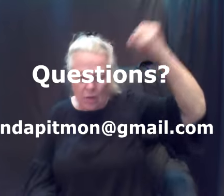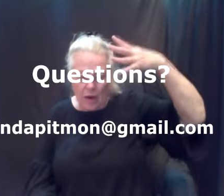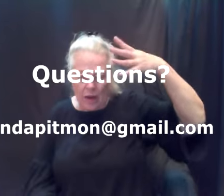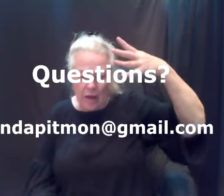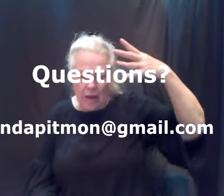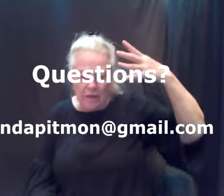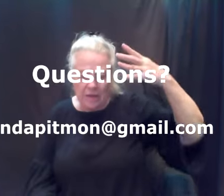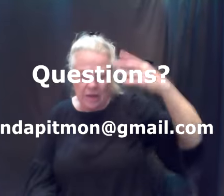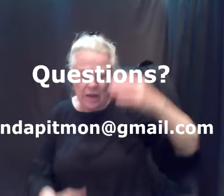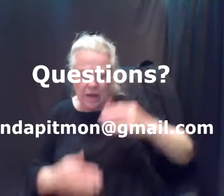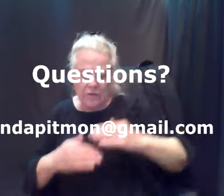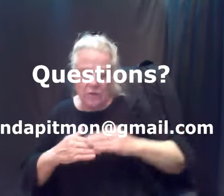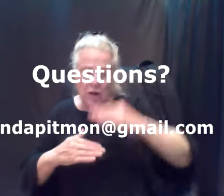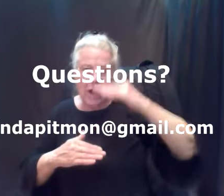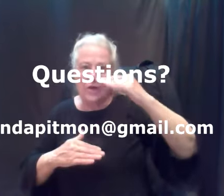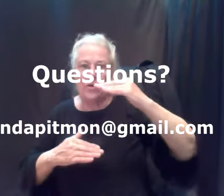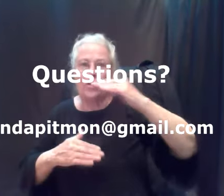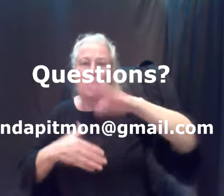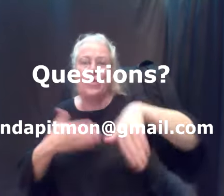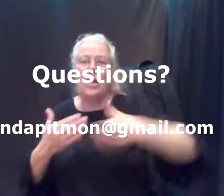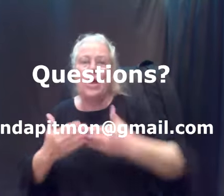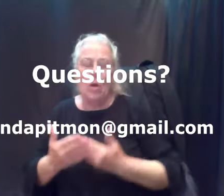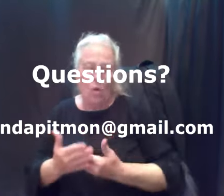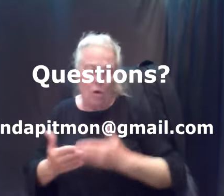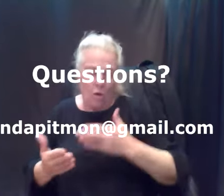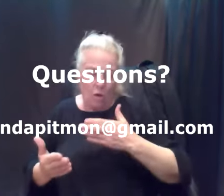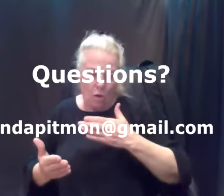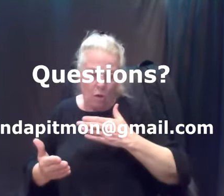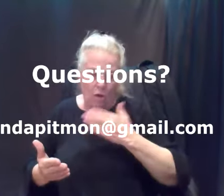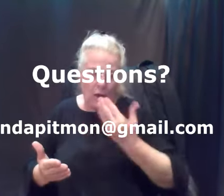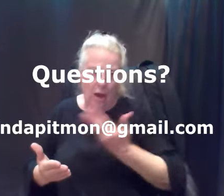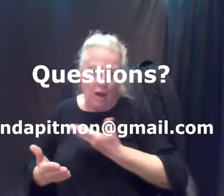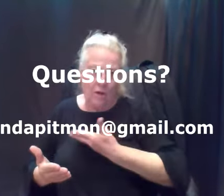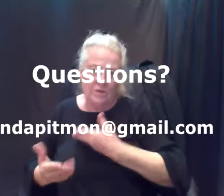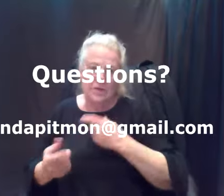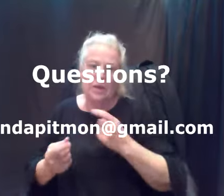grace that is greater than all our sin.